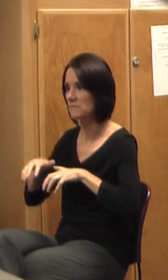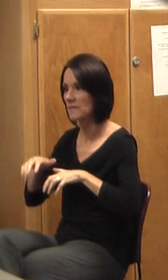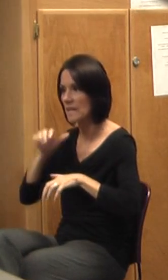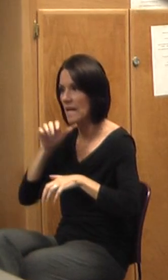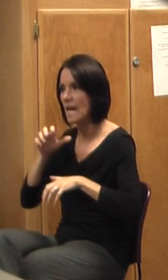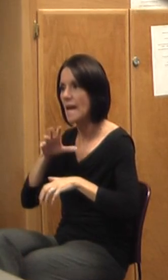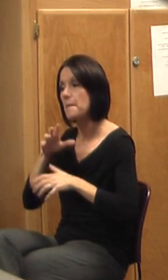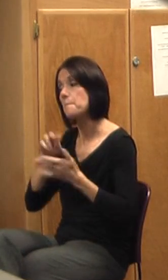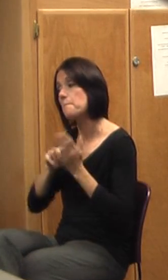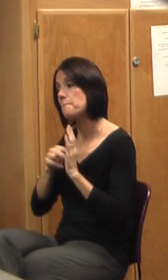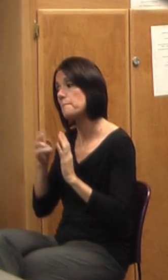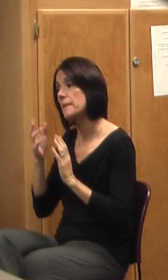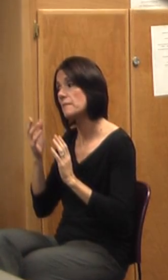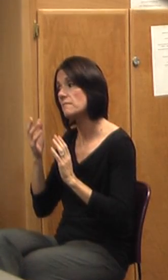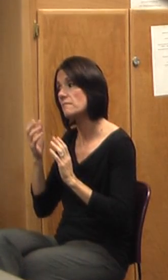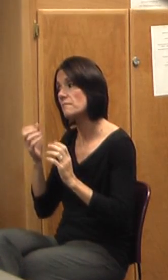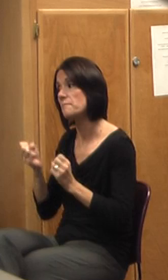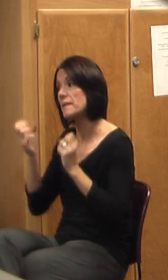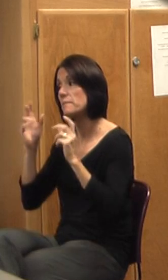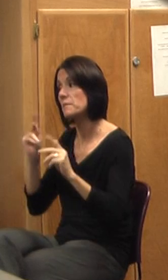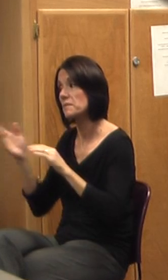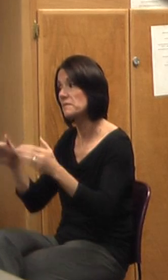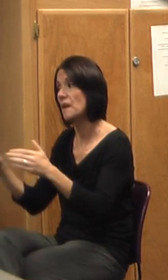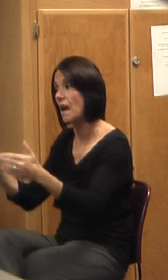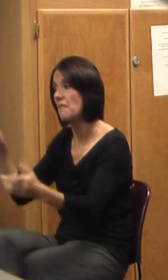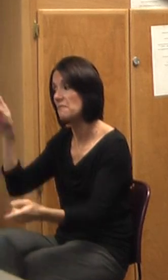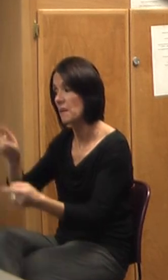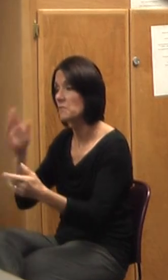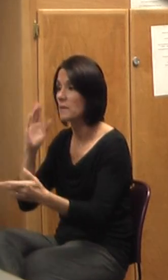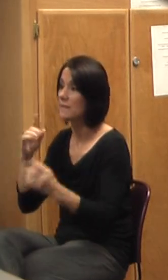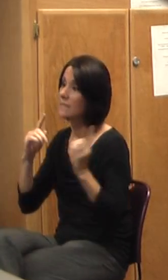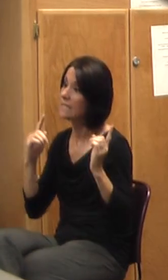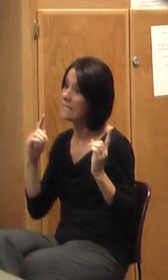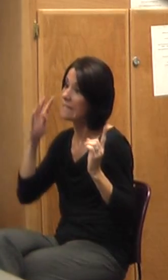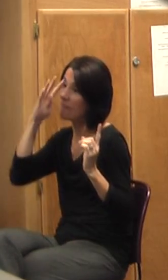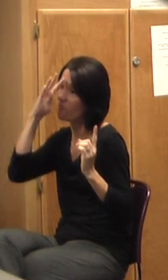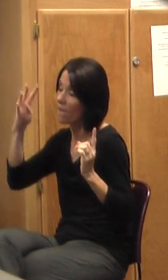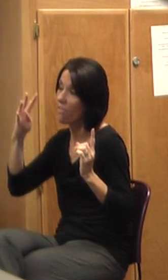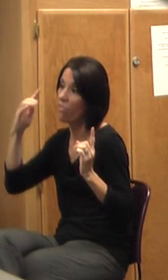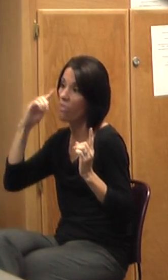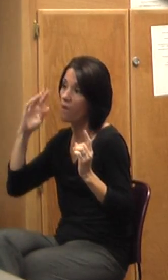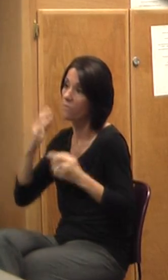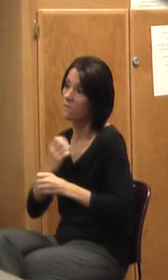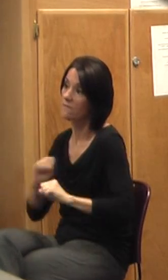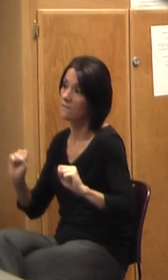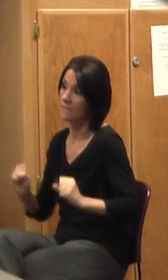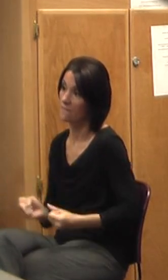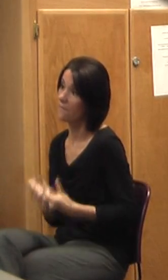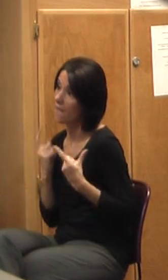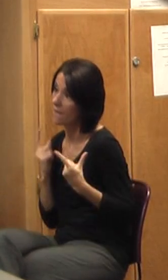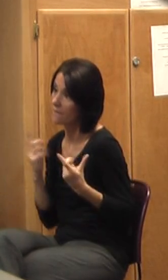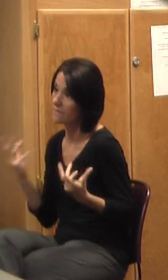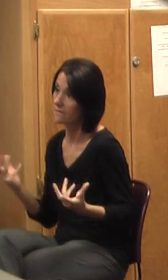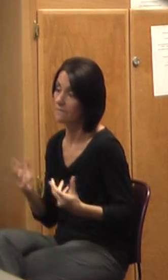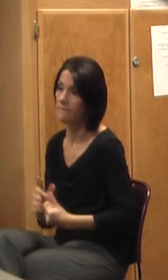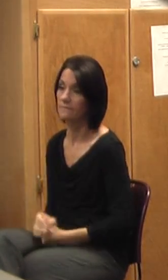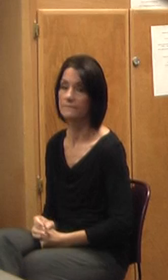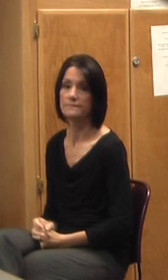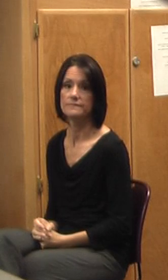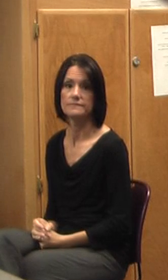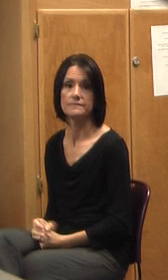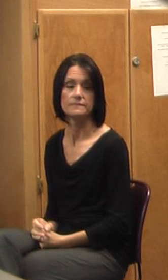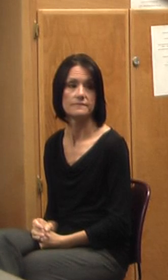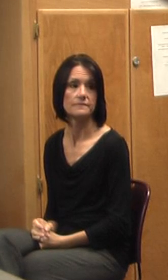of casualties from battle. So he actually thought to invent this to intentionally save lives. And when you